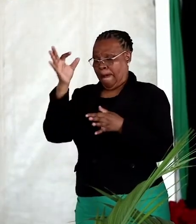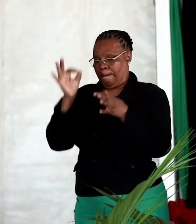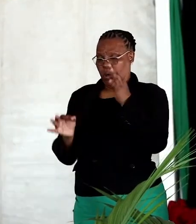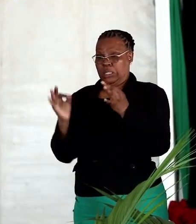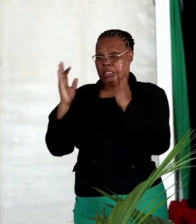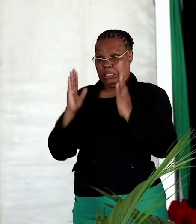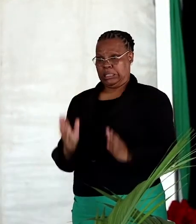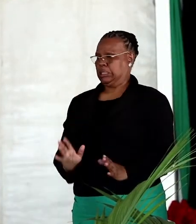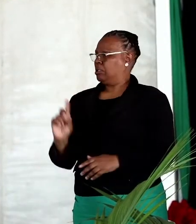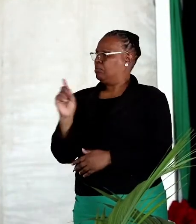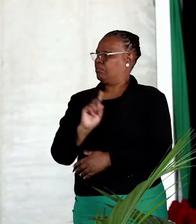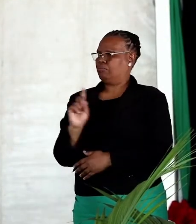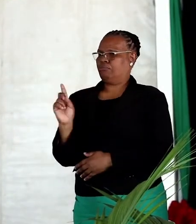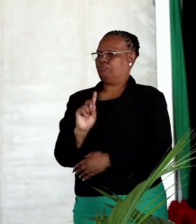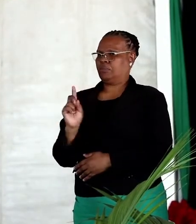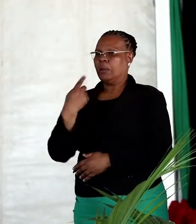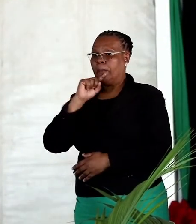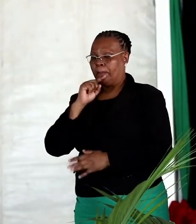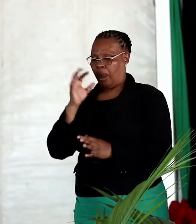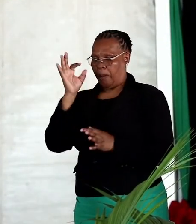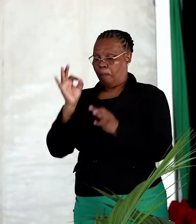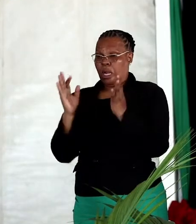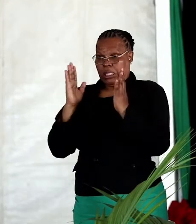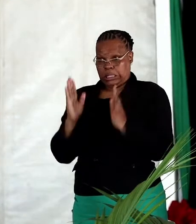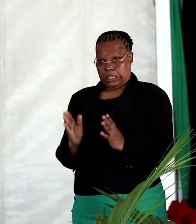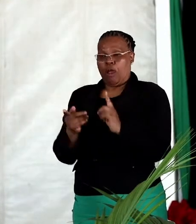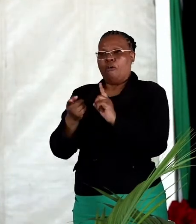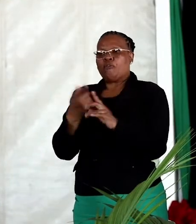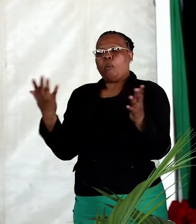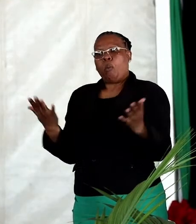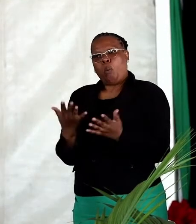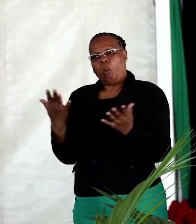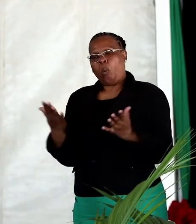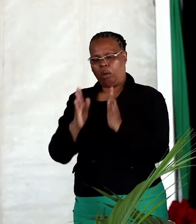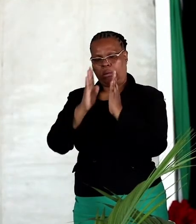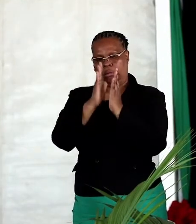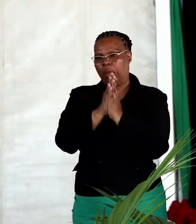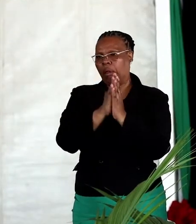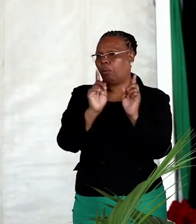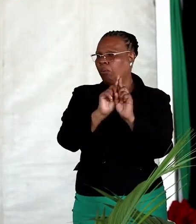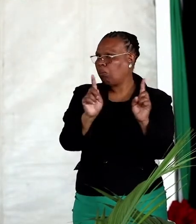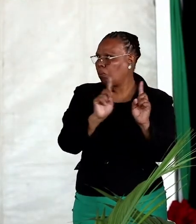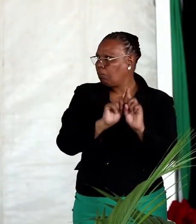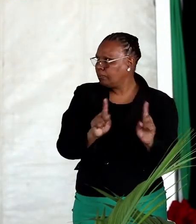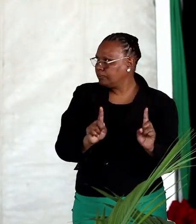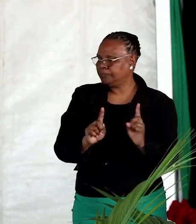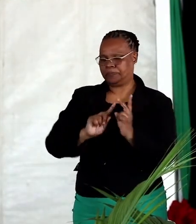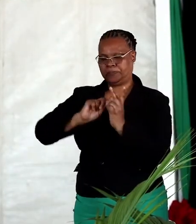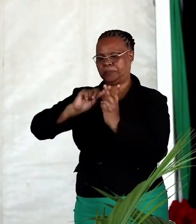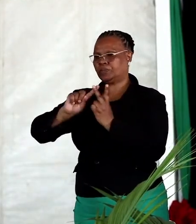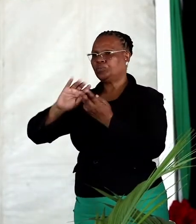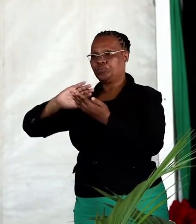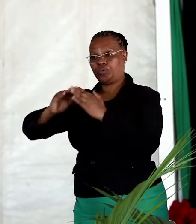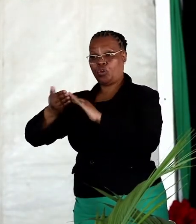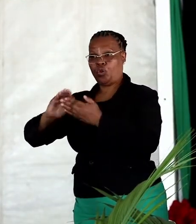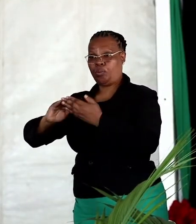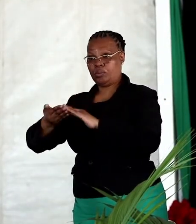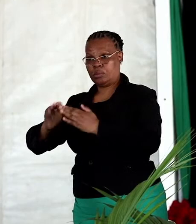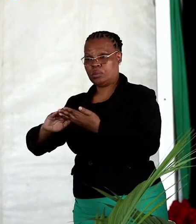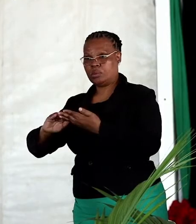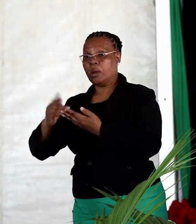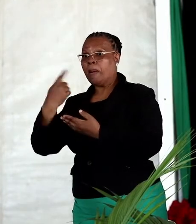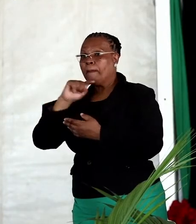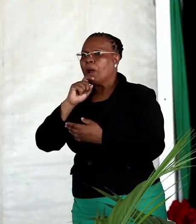politicians, they come even from churches. They come to the whole, from the whole community. So by using the word